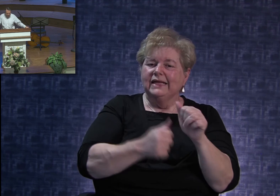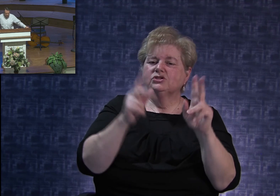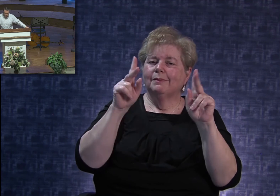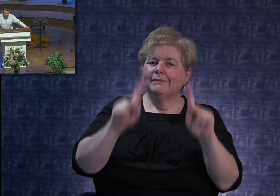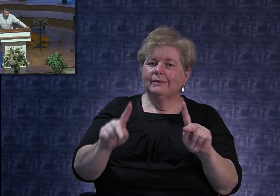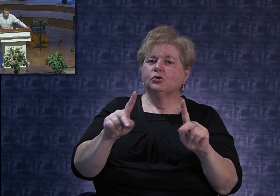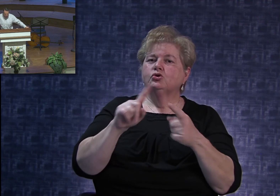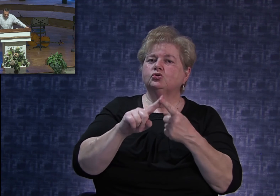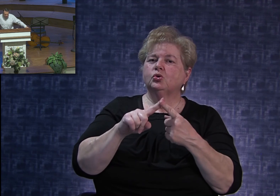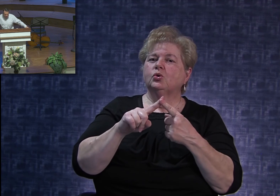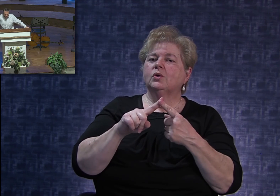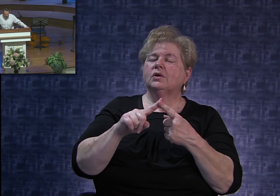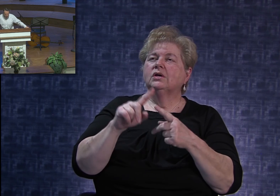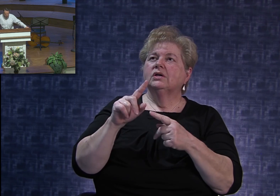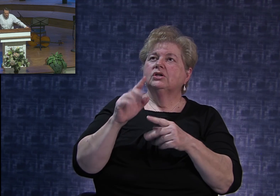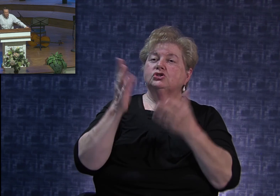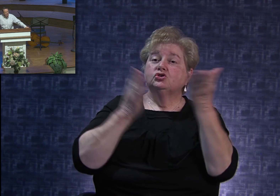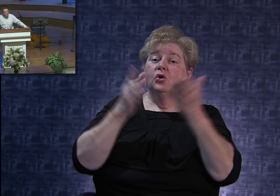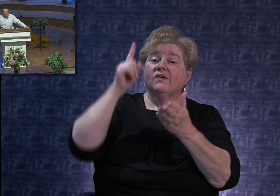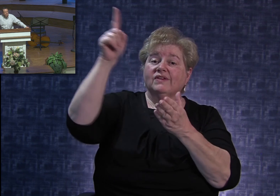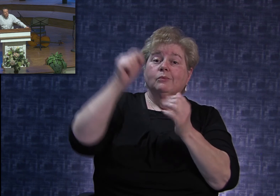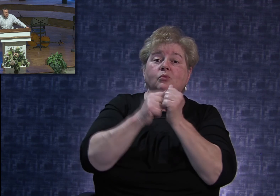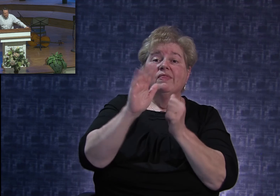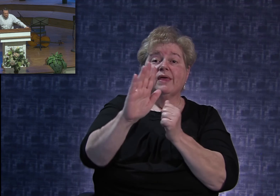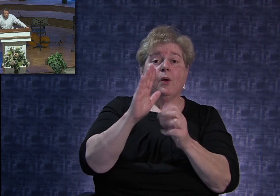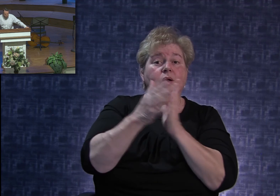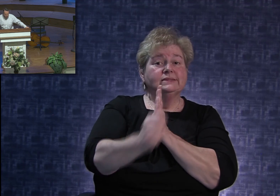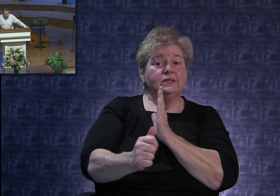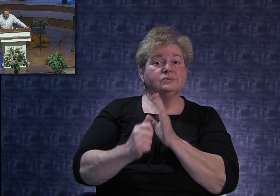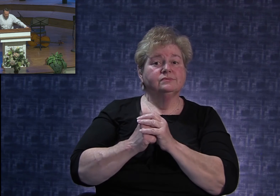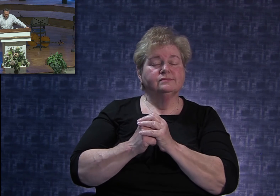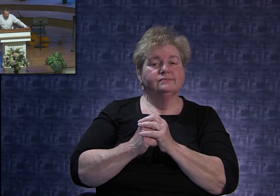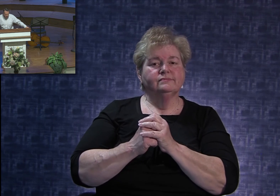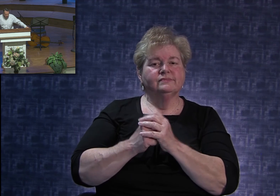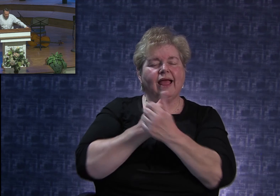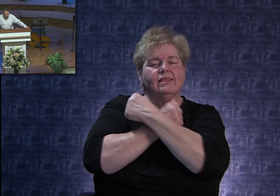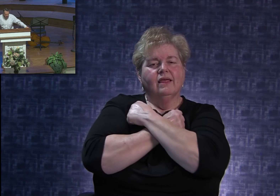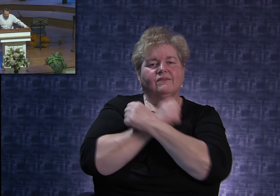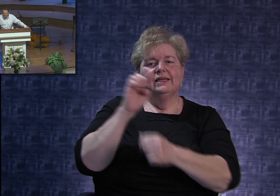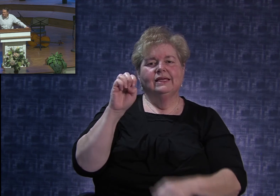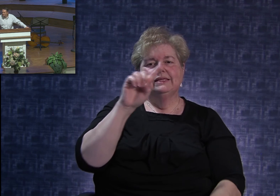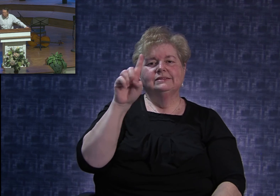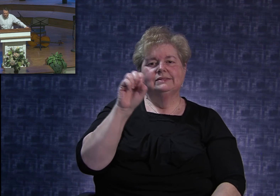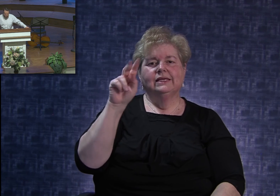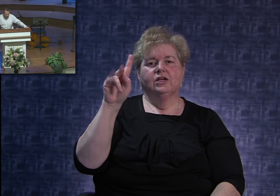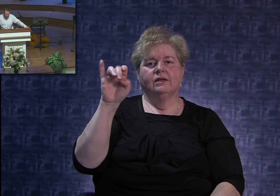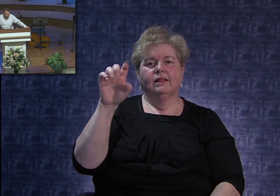Him within their giftedness and within their ability. I love Ezekiel 36.